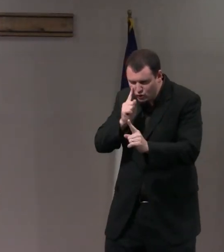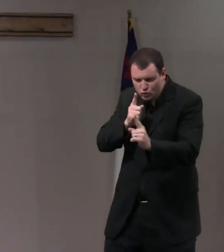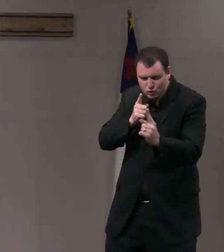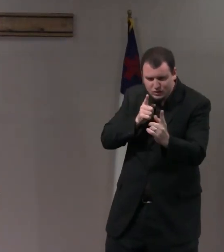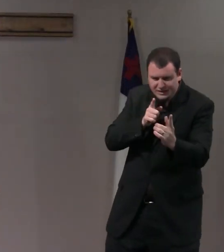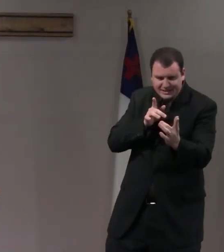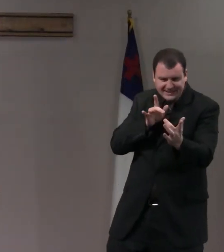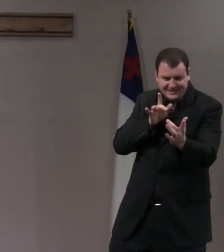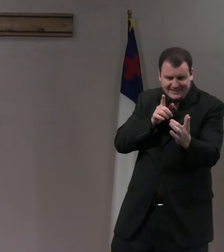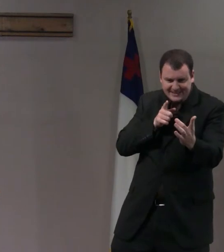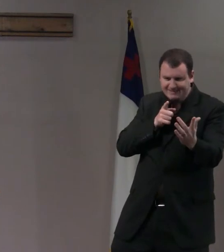ways